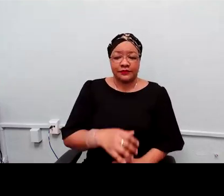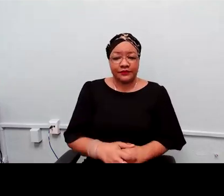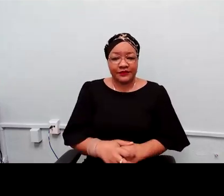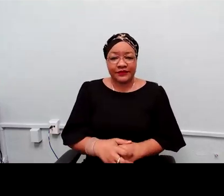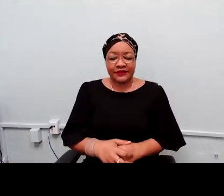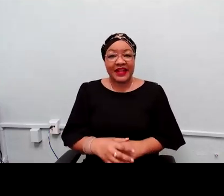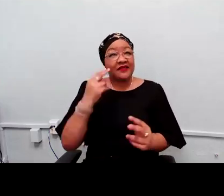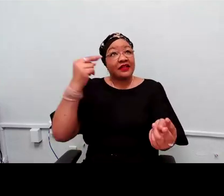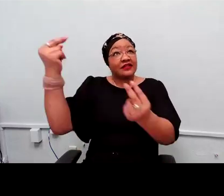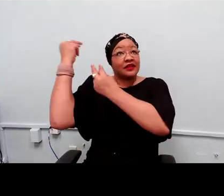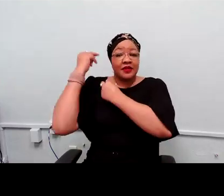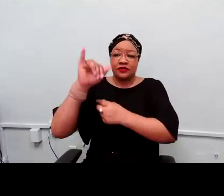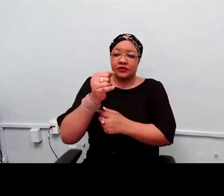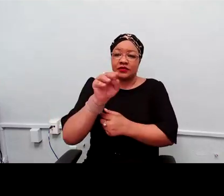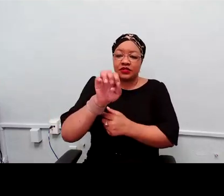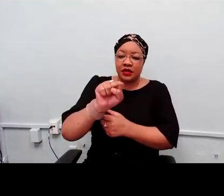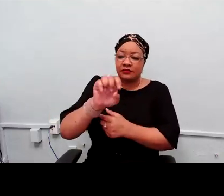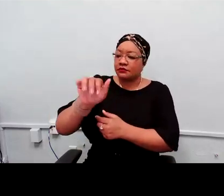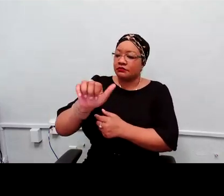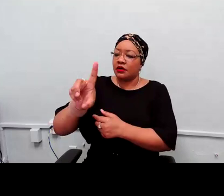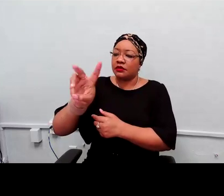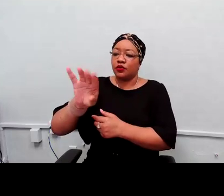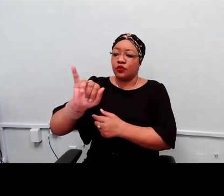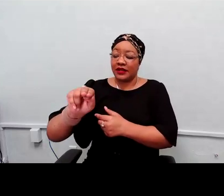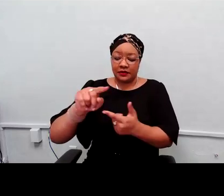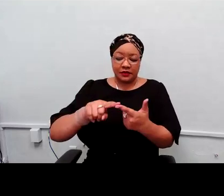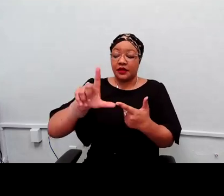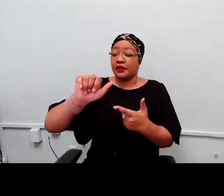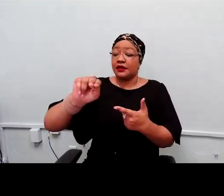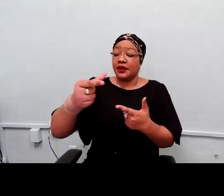James Baldwin, Langston Hughes. So Langston Hughes,